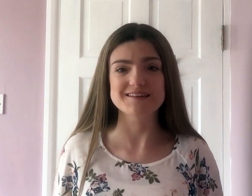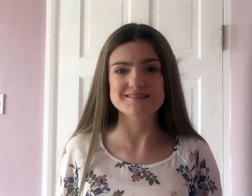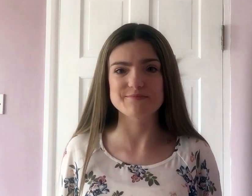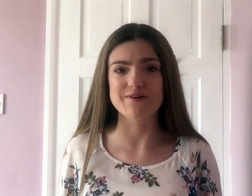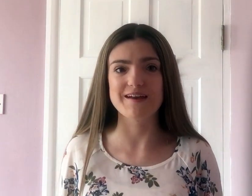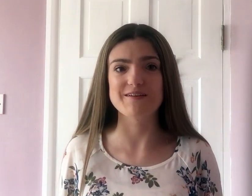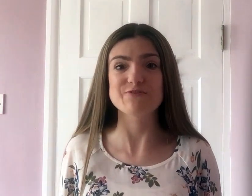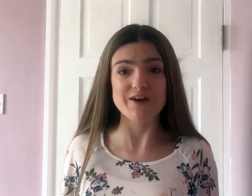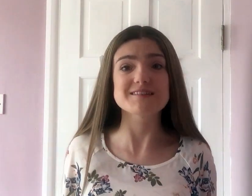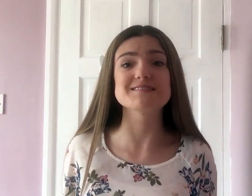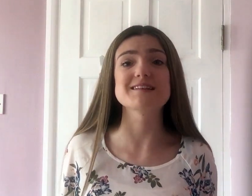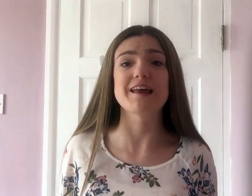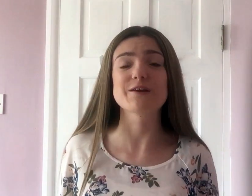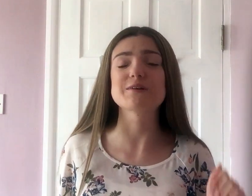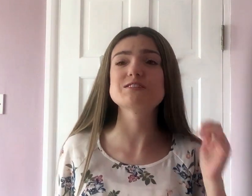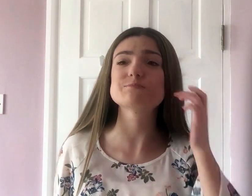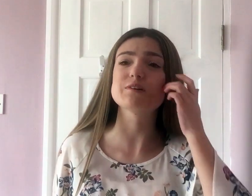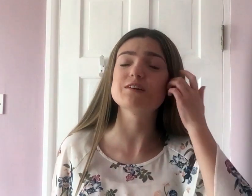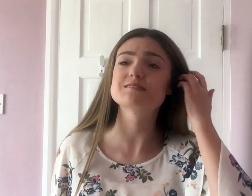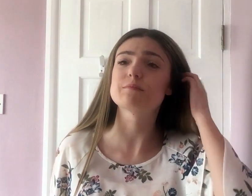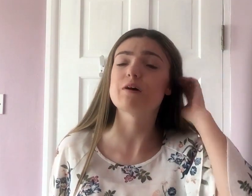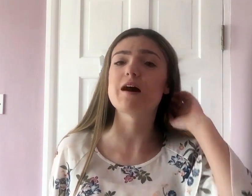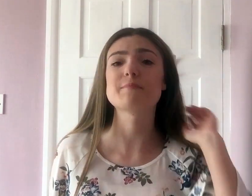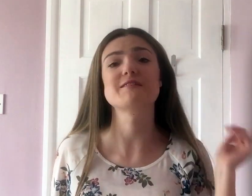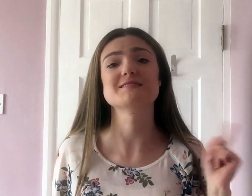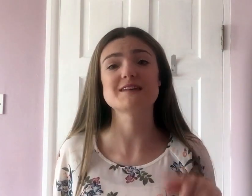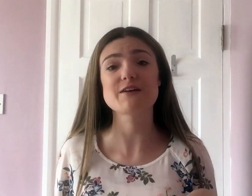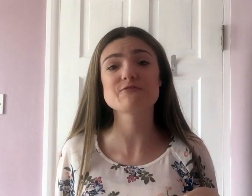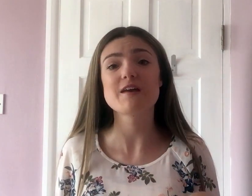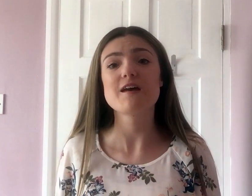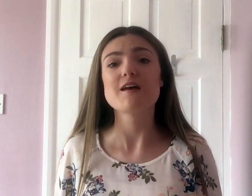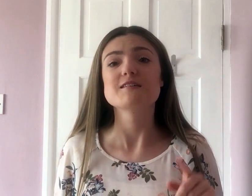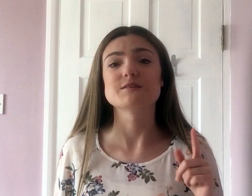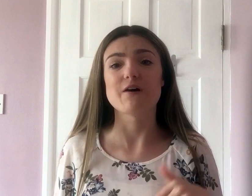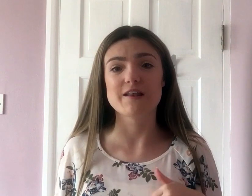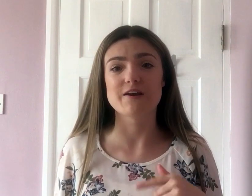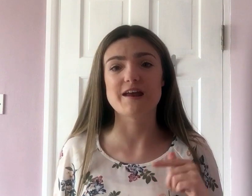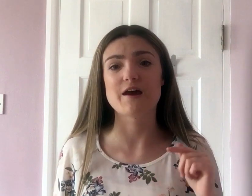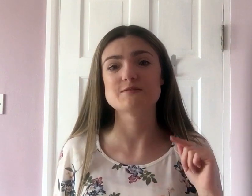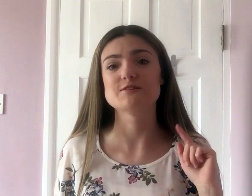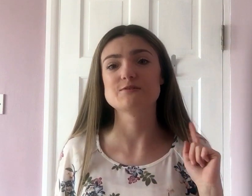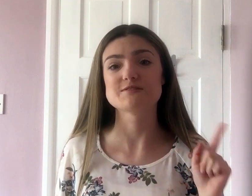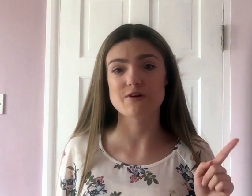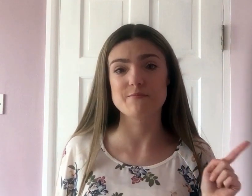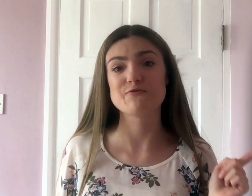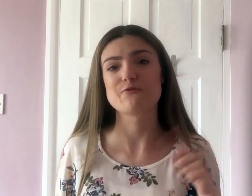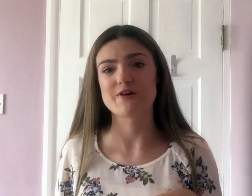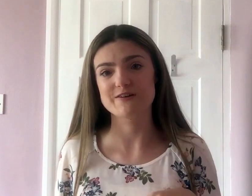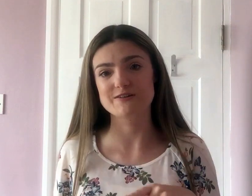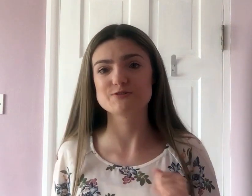is my first language because my parents are deaf, so I learnt how to sign before I could